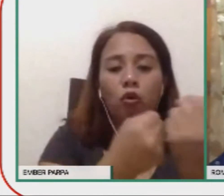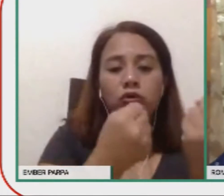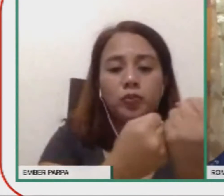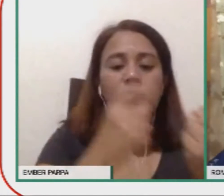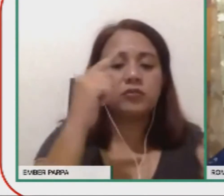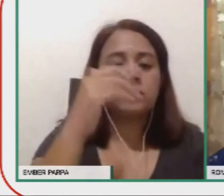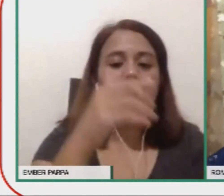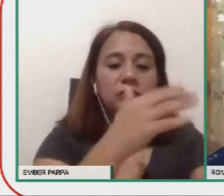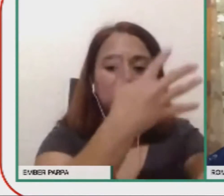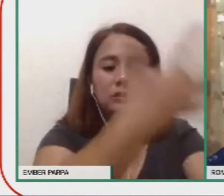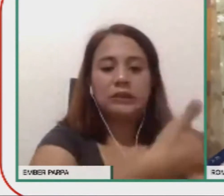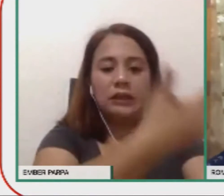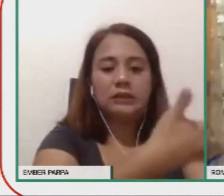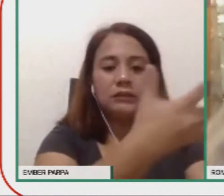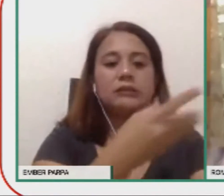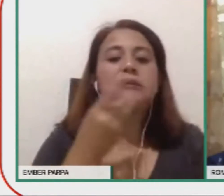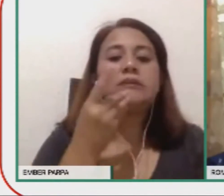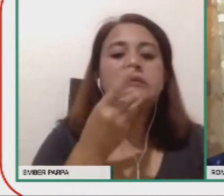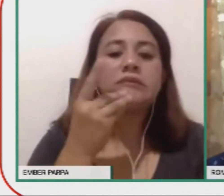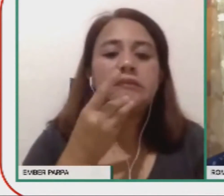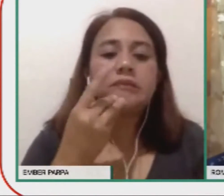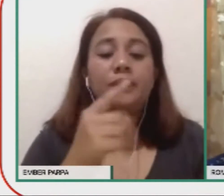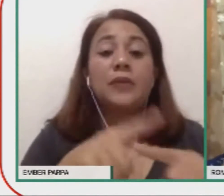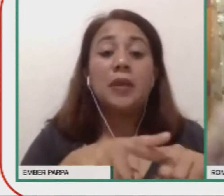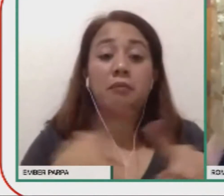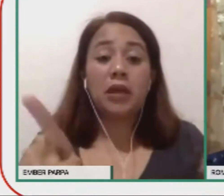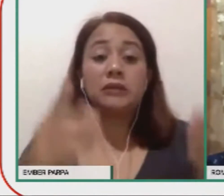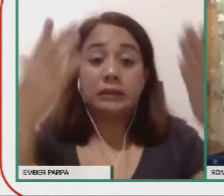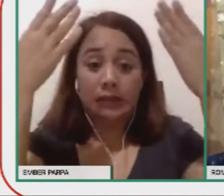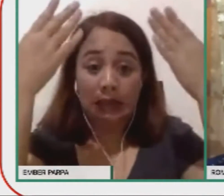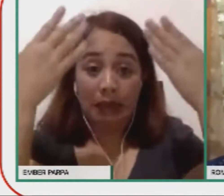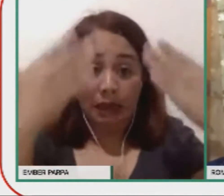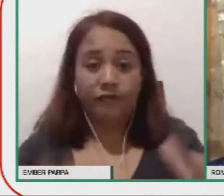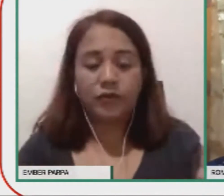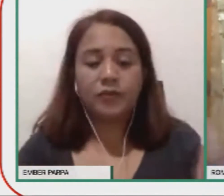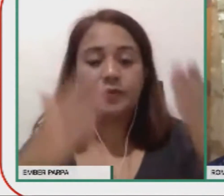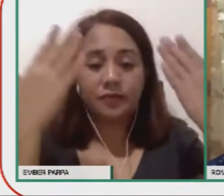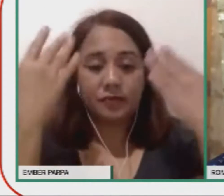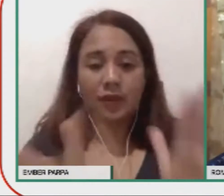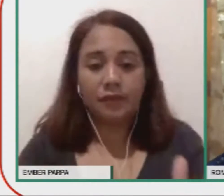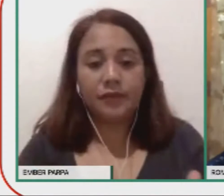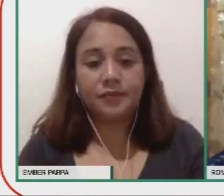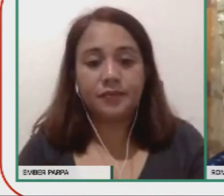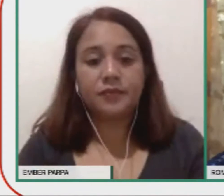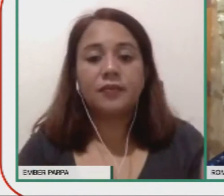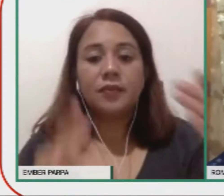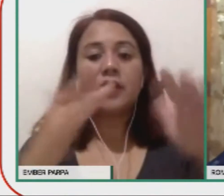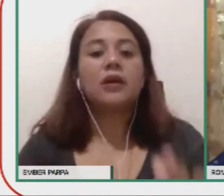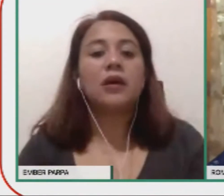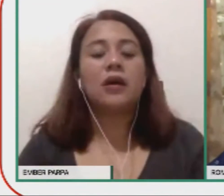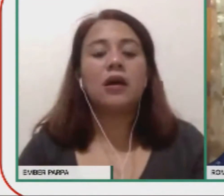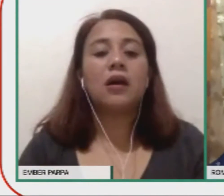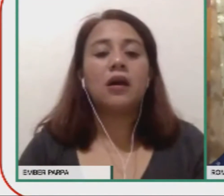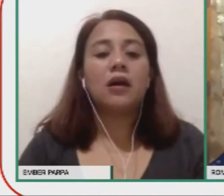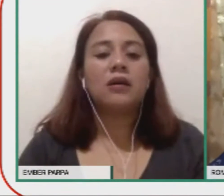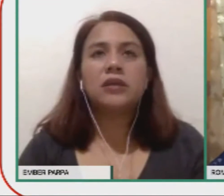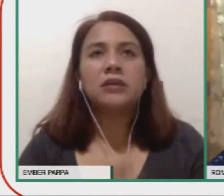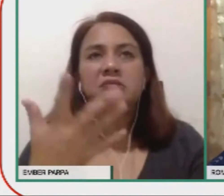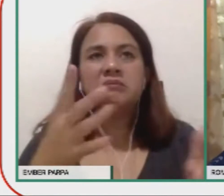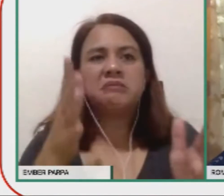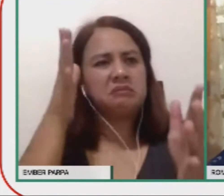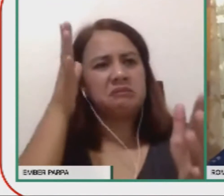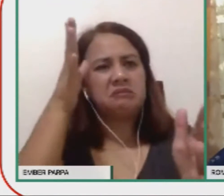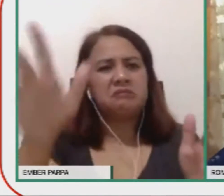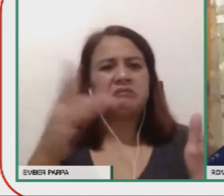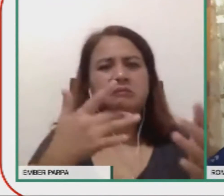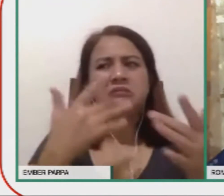that. But after doing that, what next? he hasn't really thought much about it.